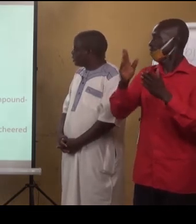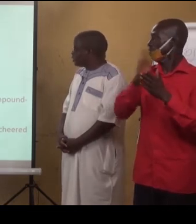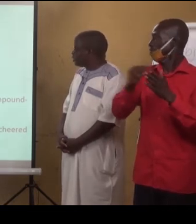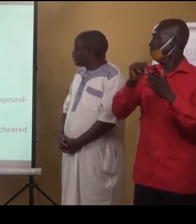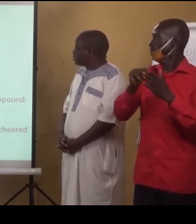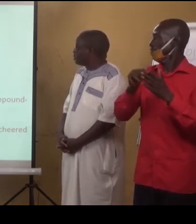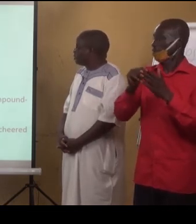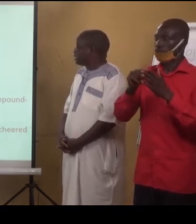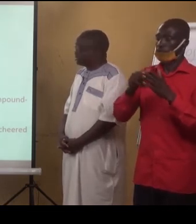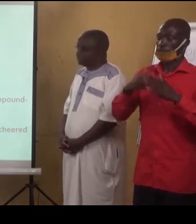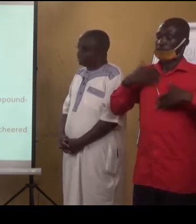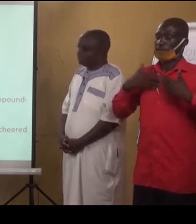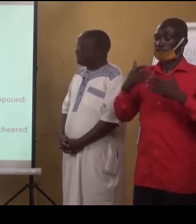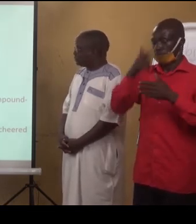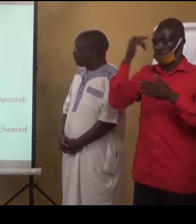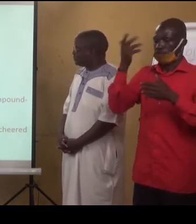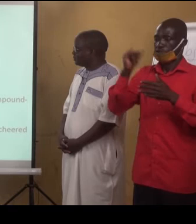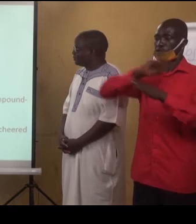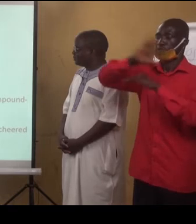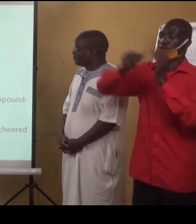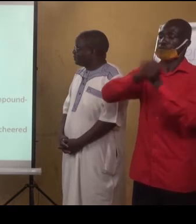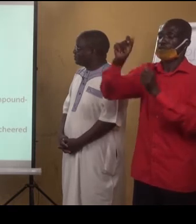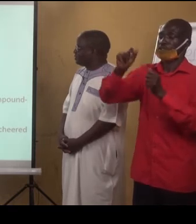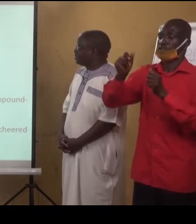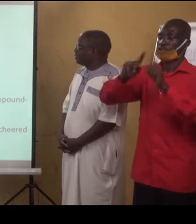because they all passed their exams.